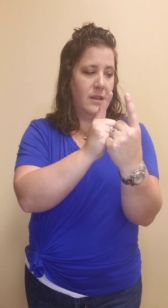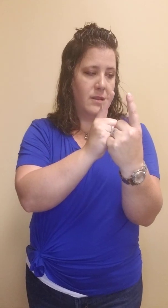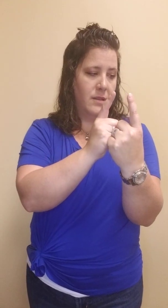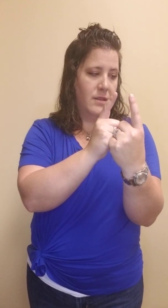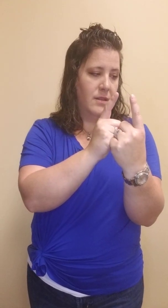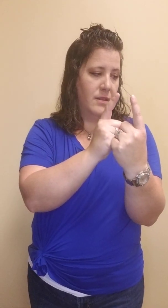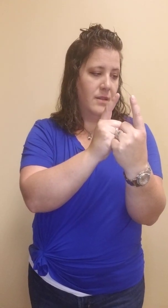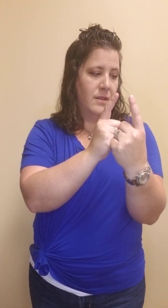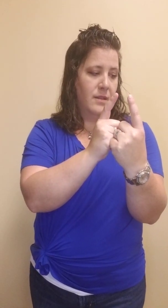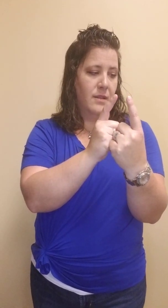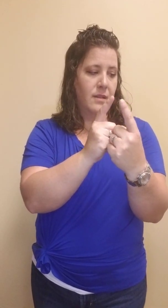Meet.